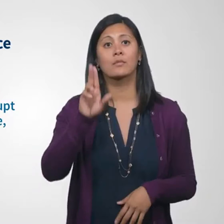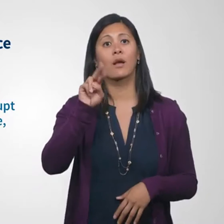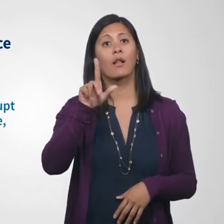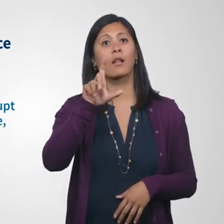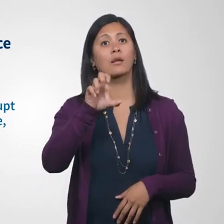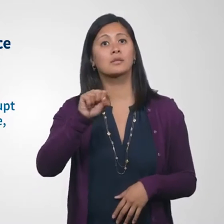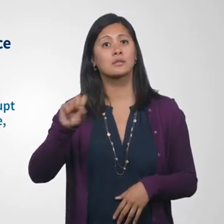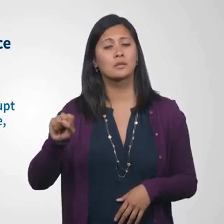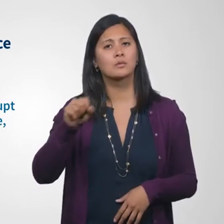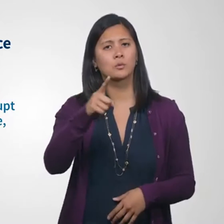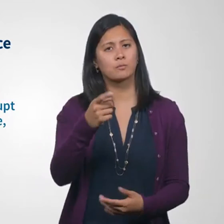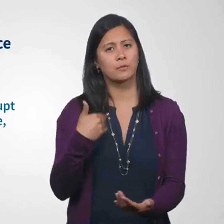unless you can prove otherwise.